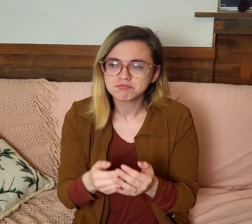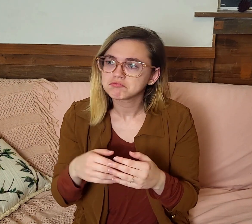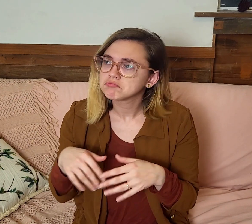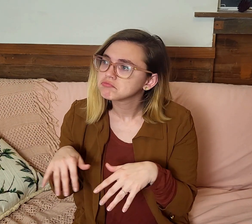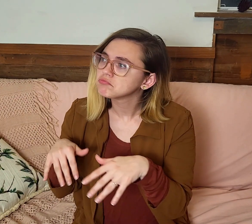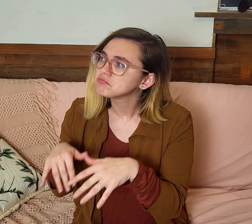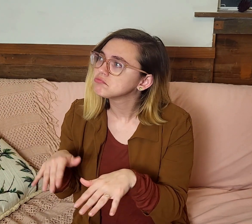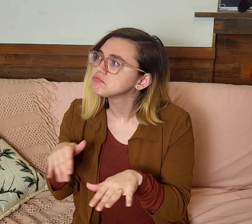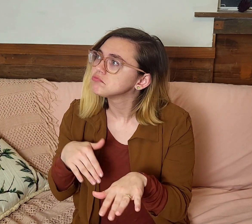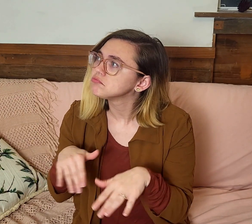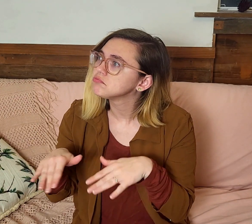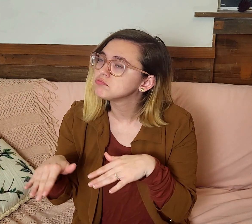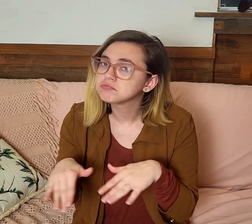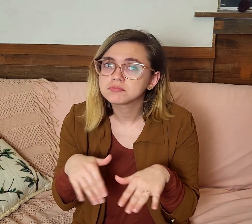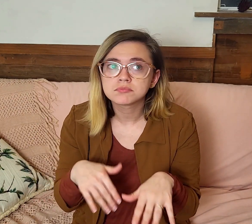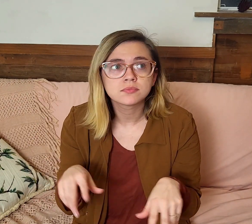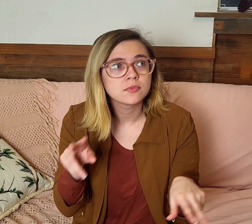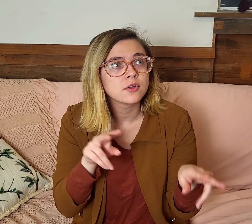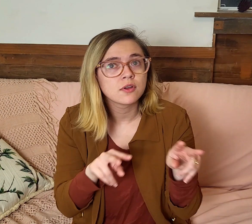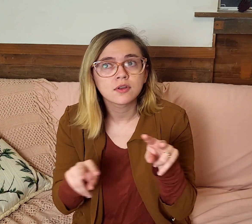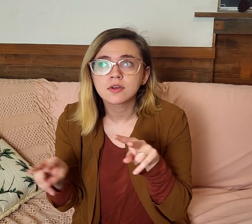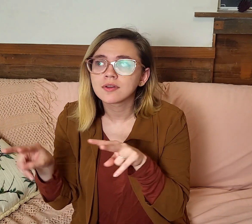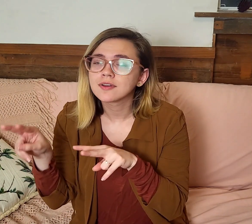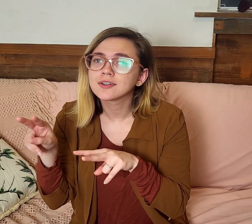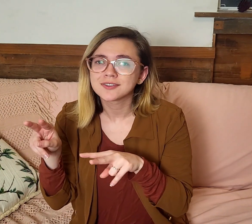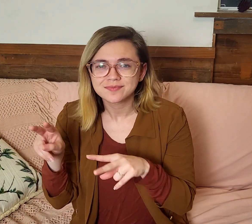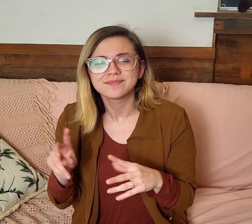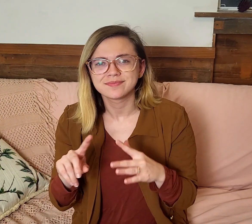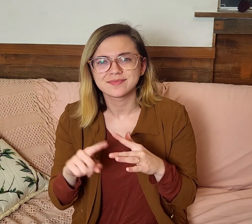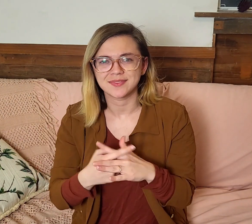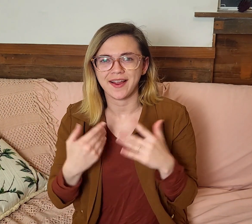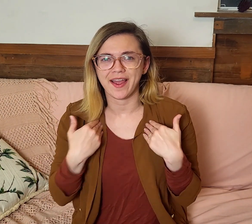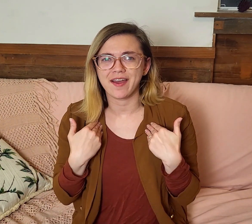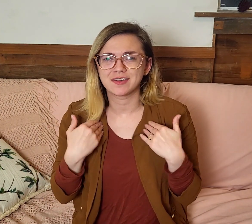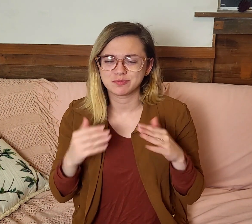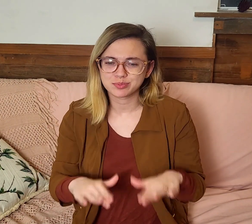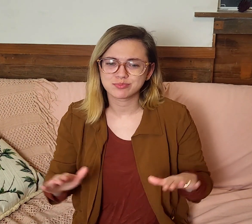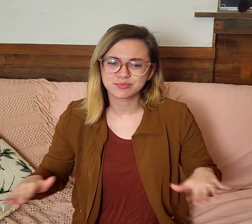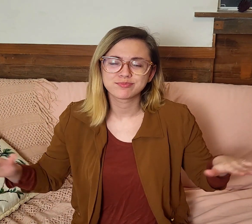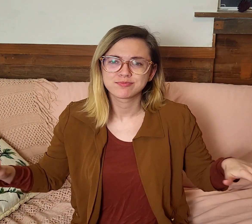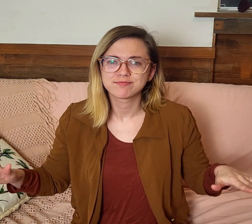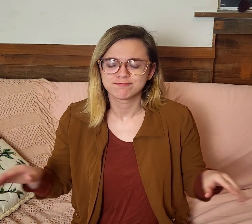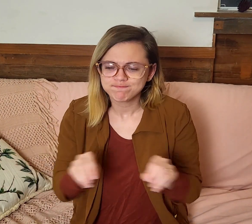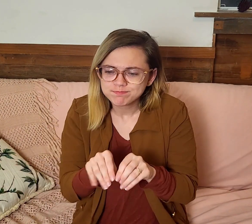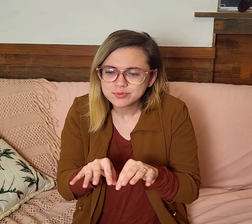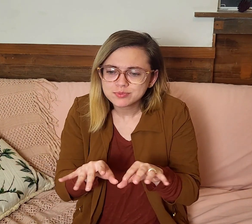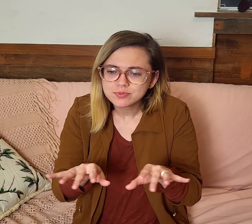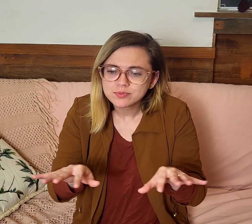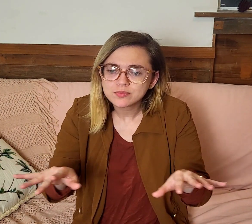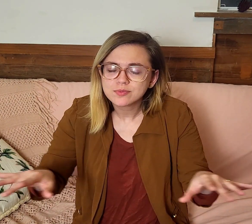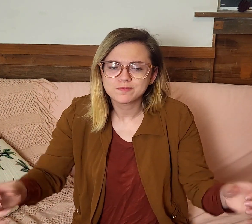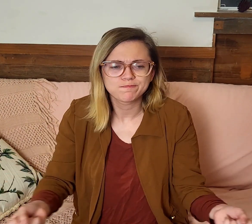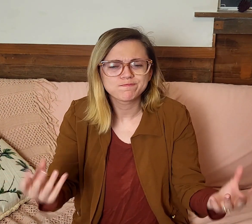ark. And they walked around and looked at the new world. And they started to have